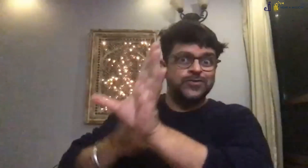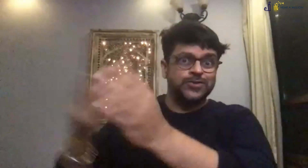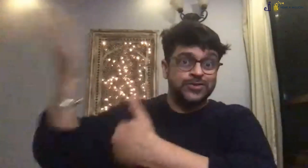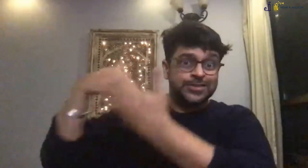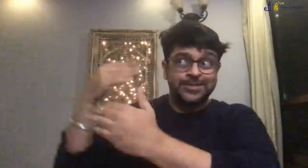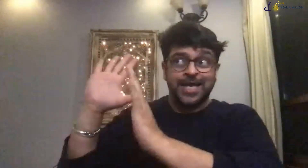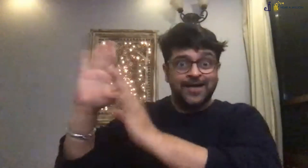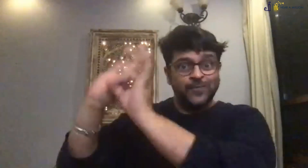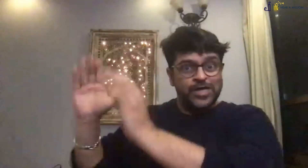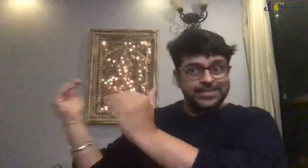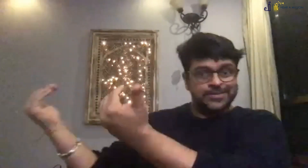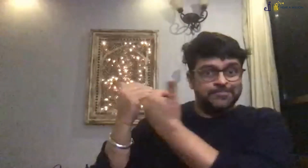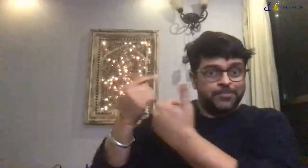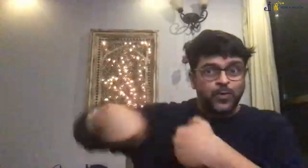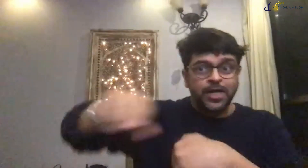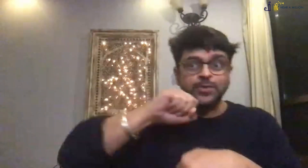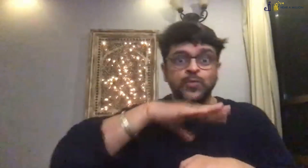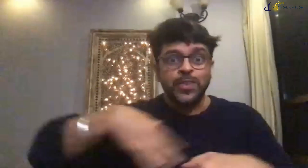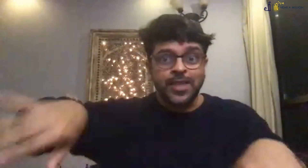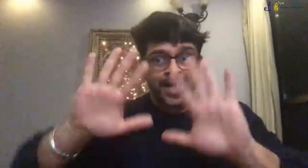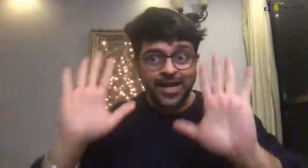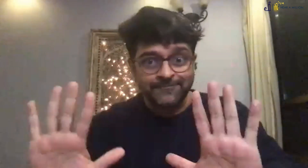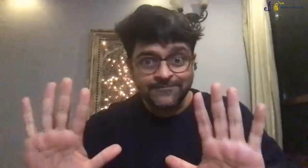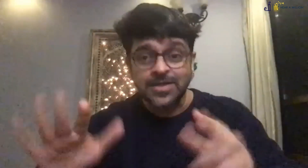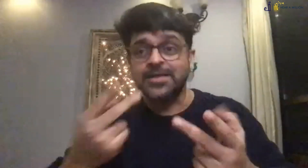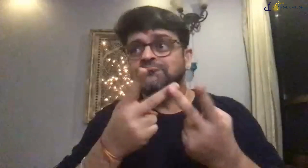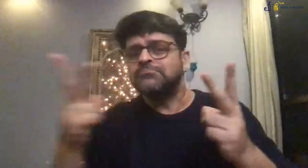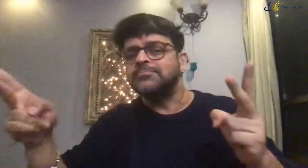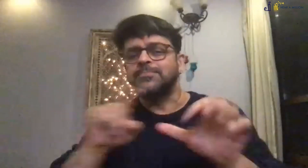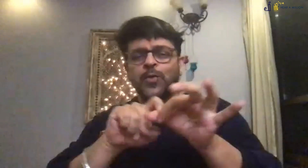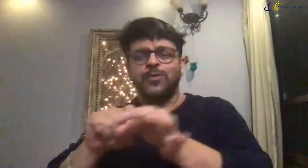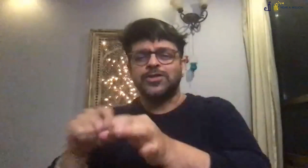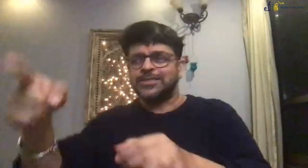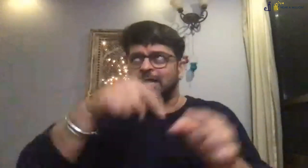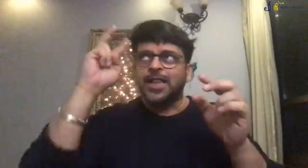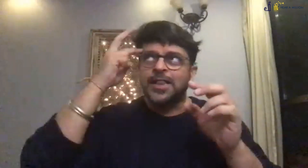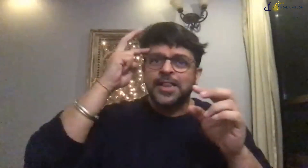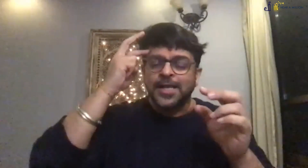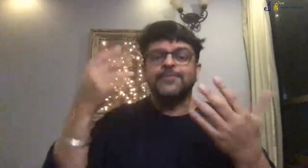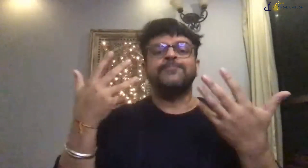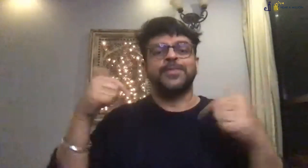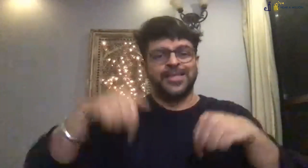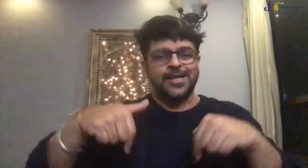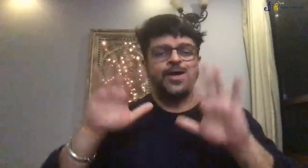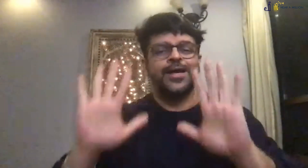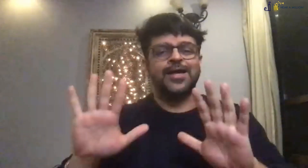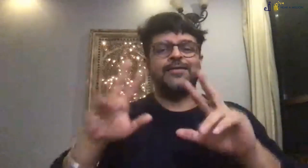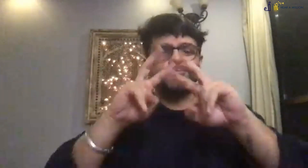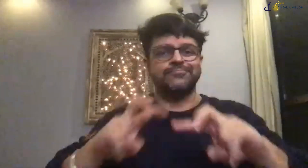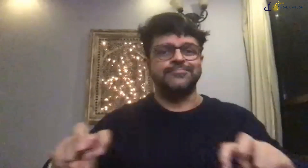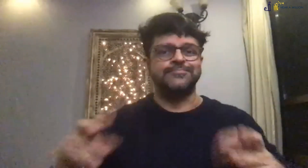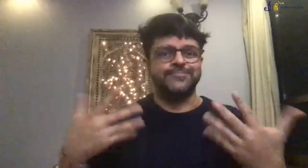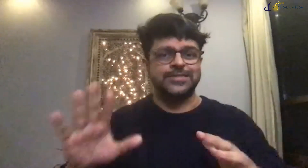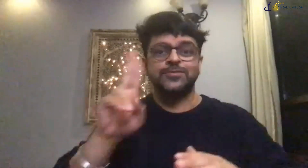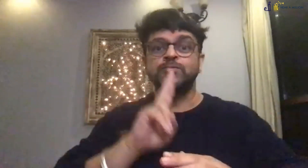have, there's so many older generation deaf people who are ready. Do we have those people who are ready to support the younger generations? I know